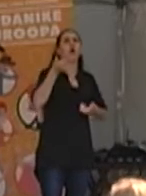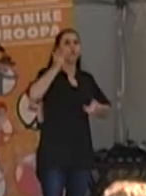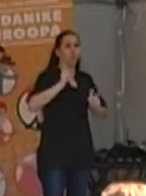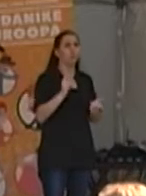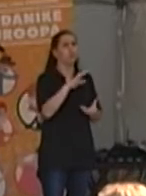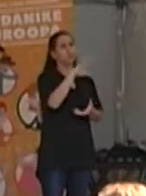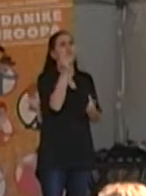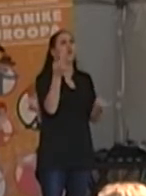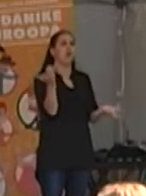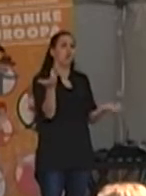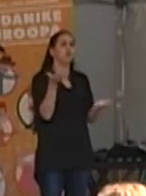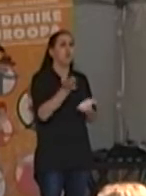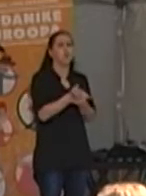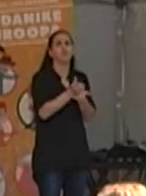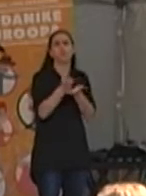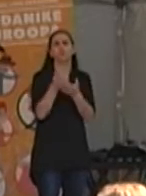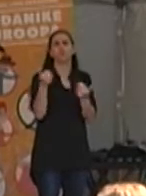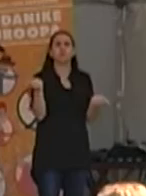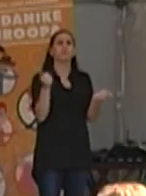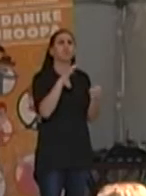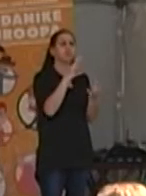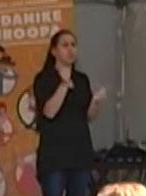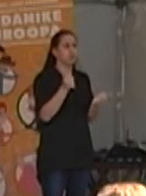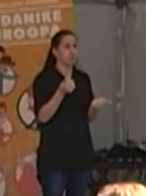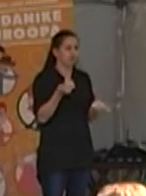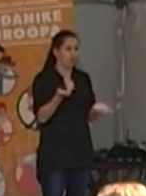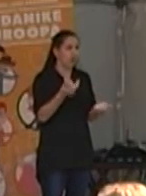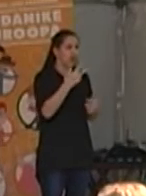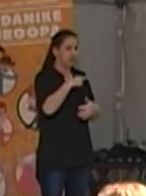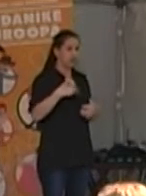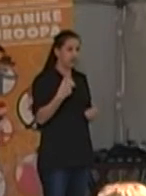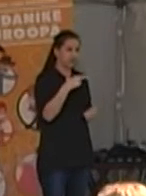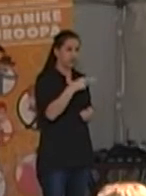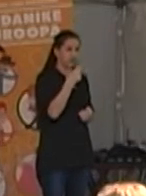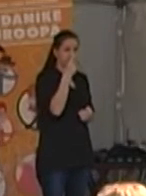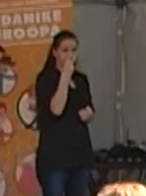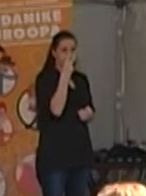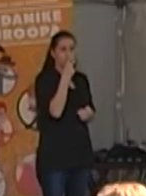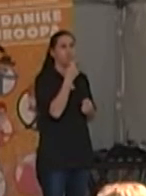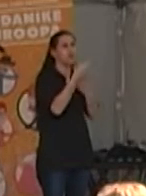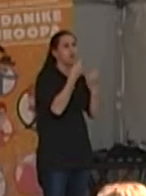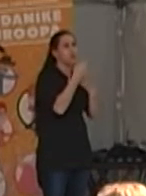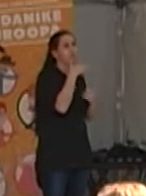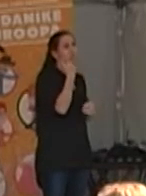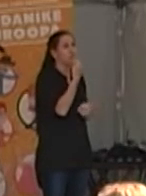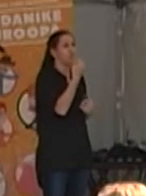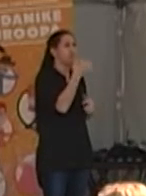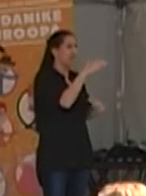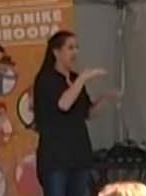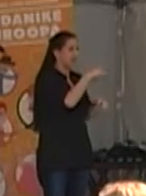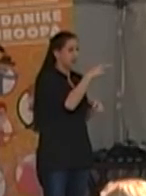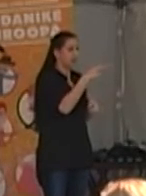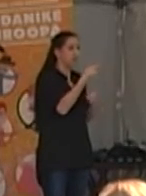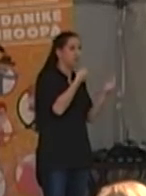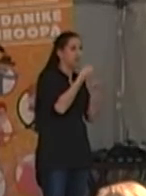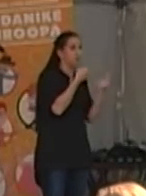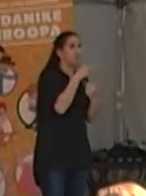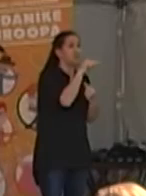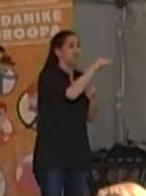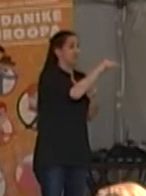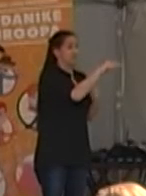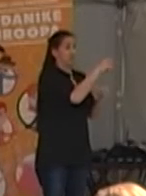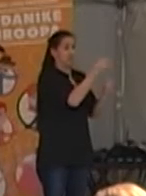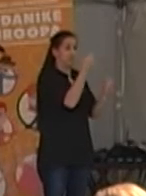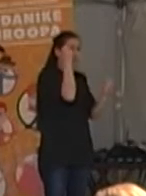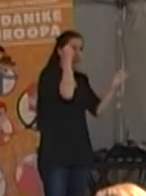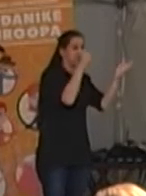So I think there's, in Denmark at least, I speak to a lot of businesses who are keen to work out how to attract